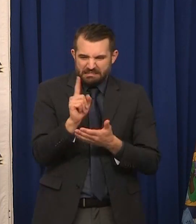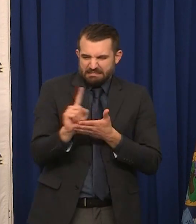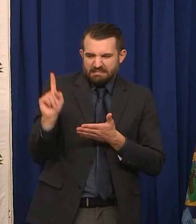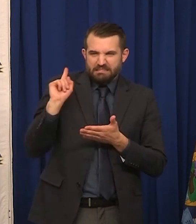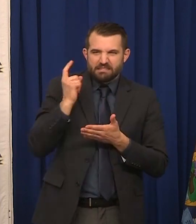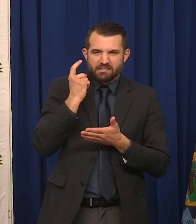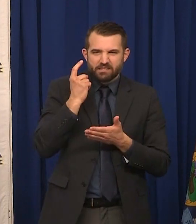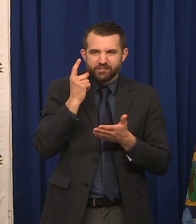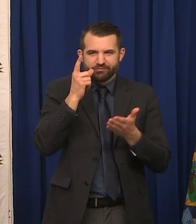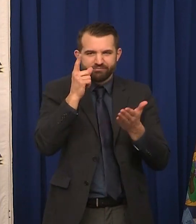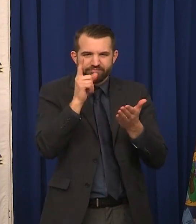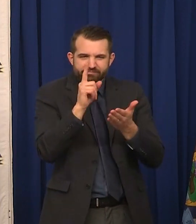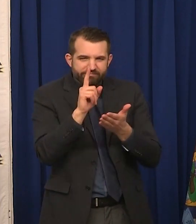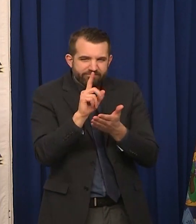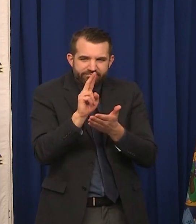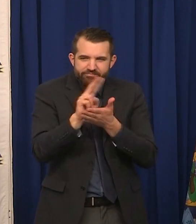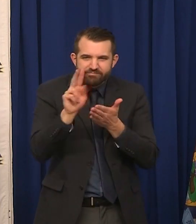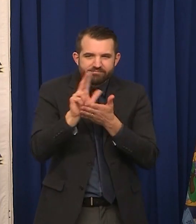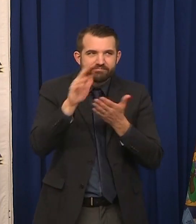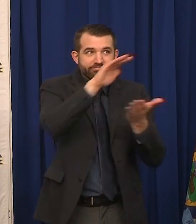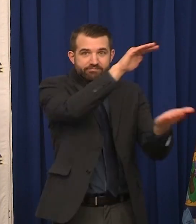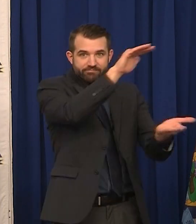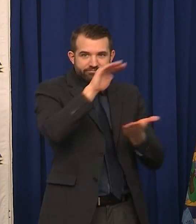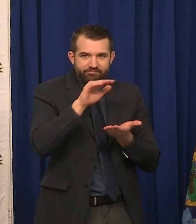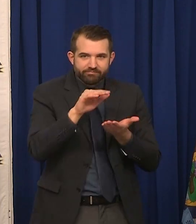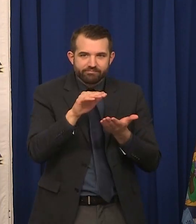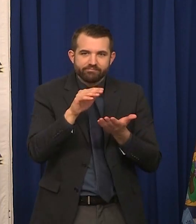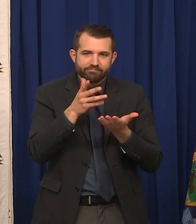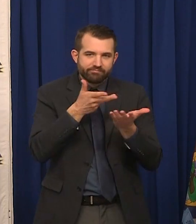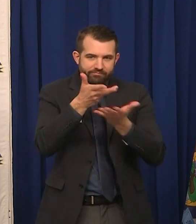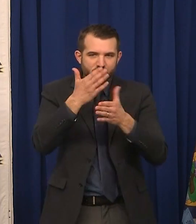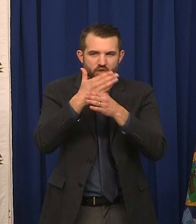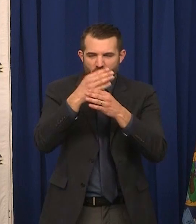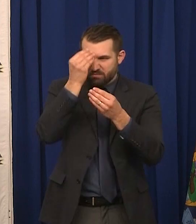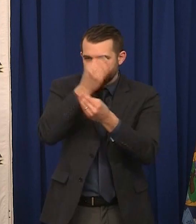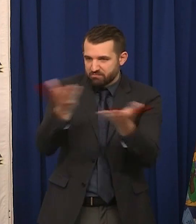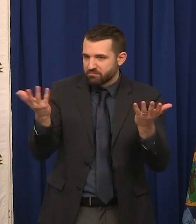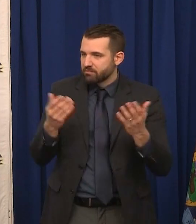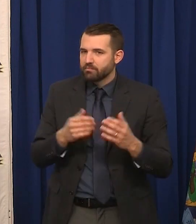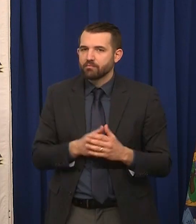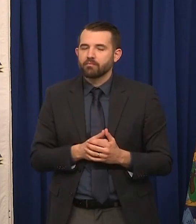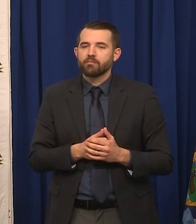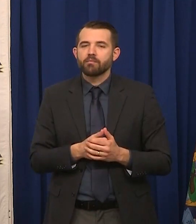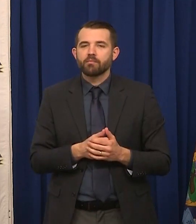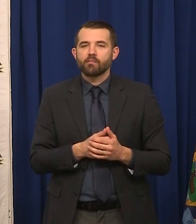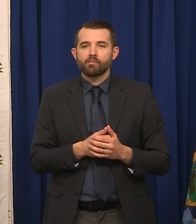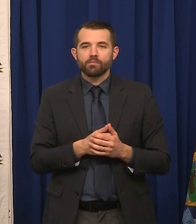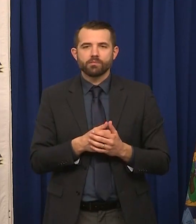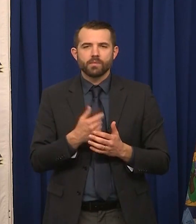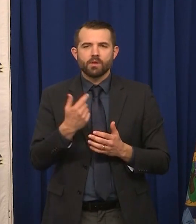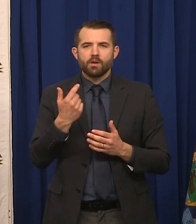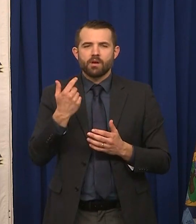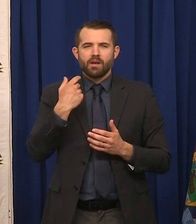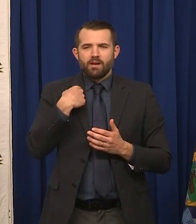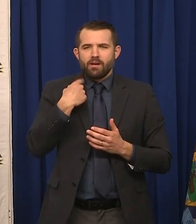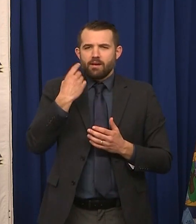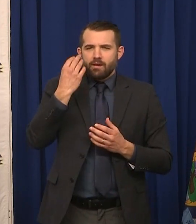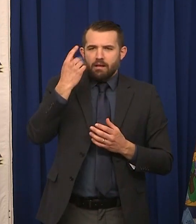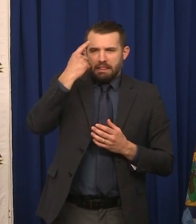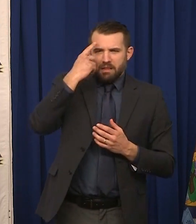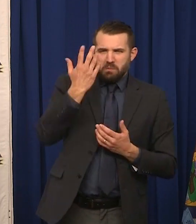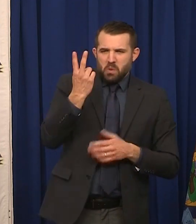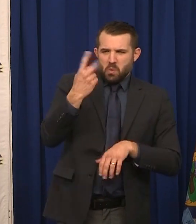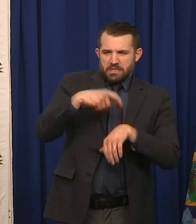have a standing call with hospitals twice a week, if I remember correctly. And one of the people that leads